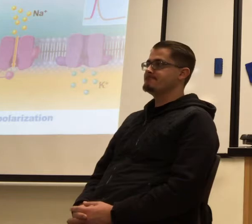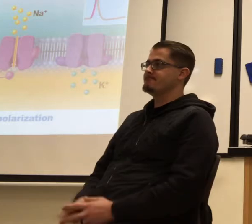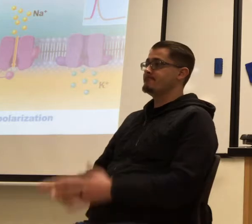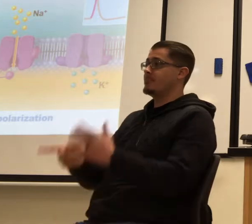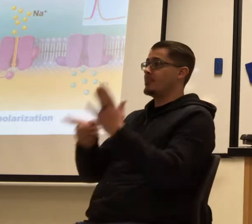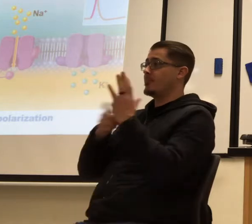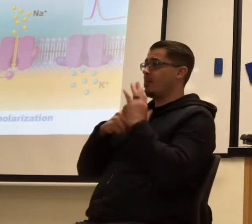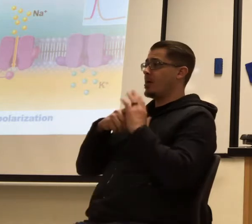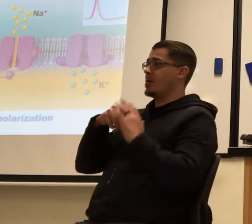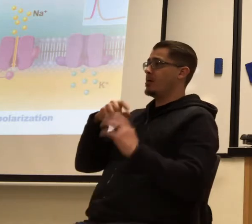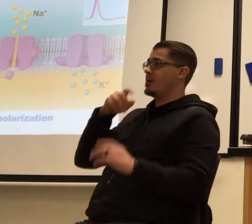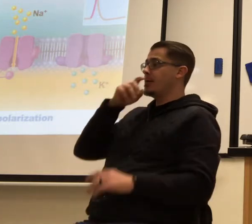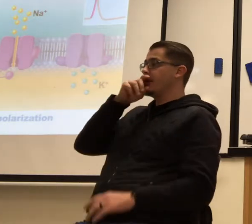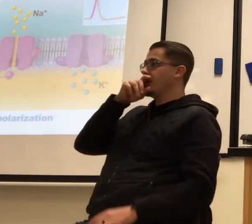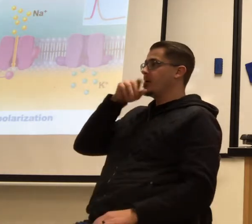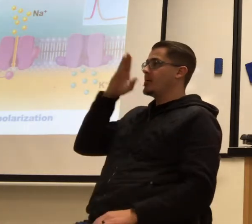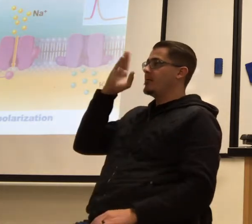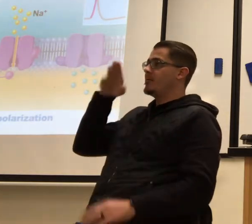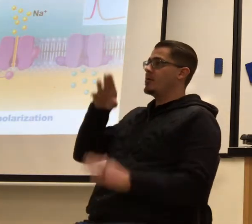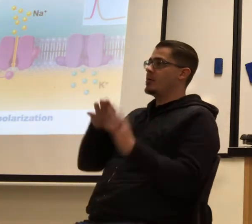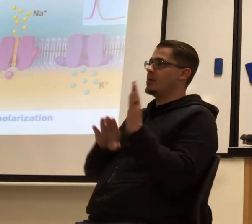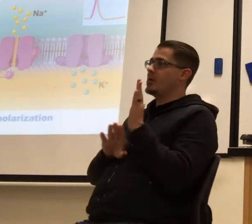to reach